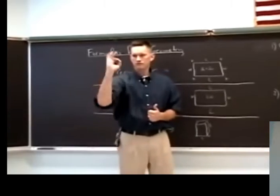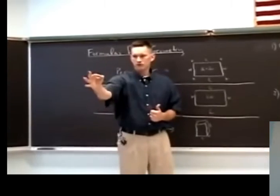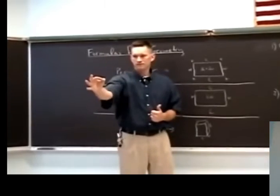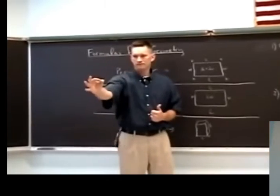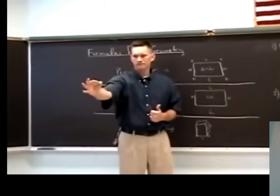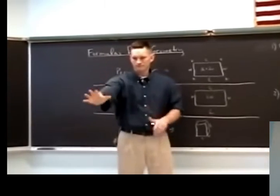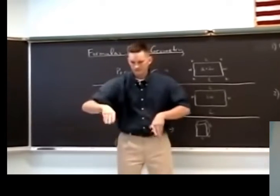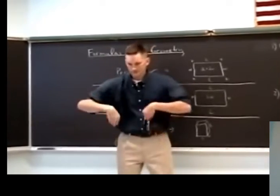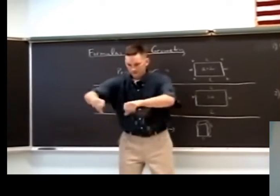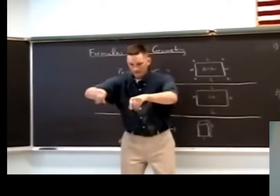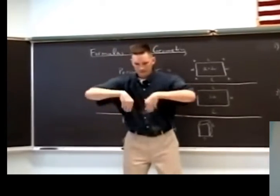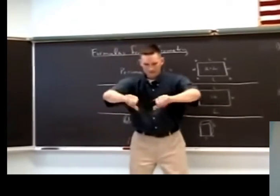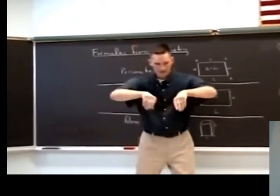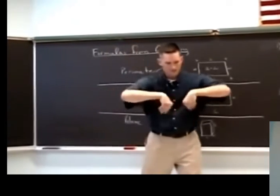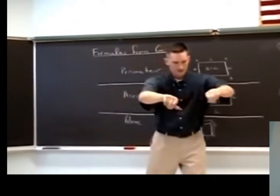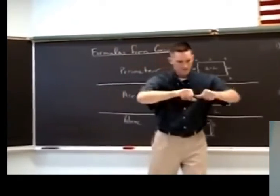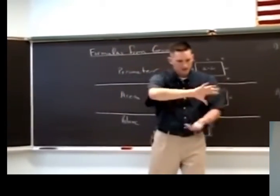life? Carpet, yeah.